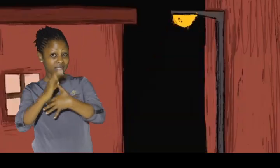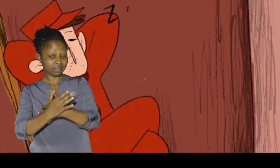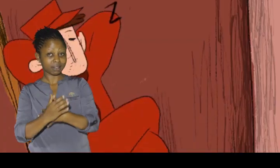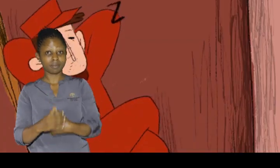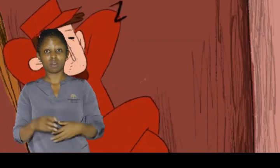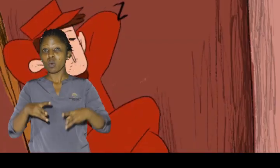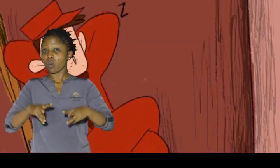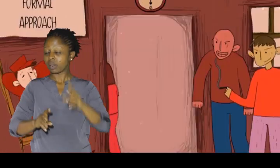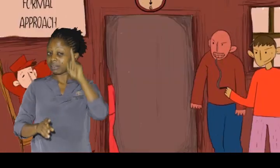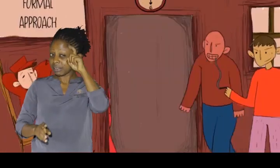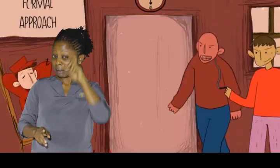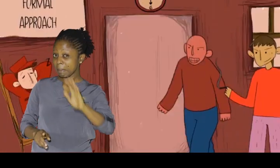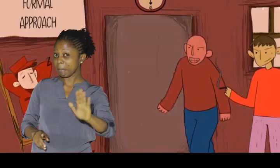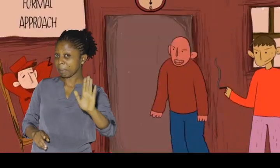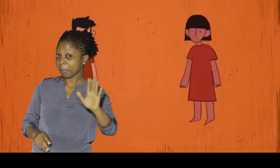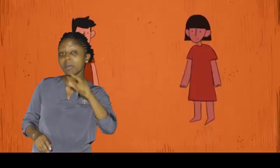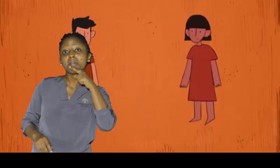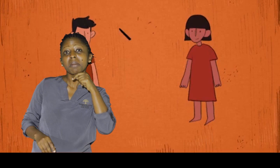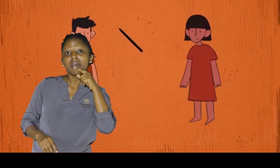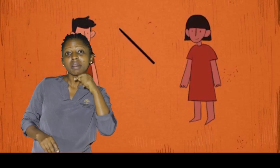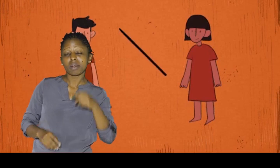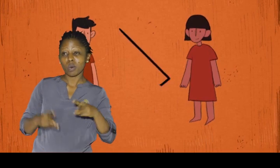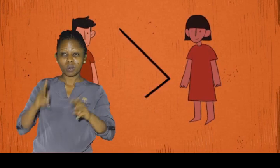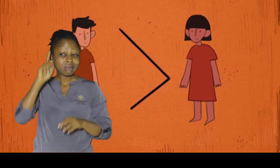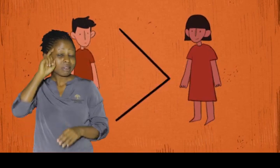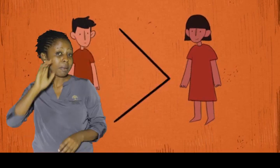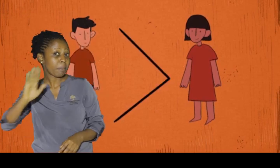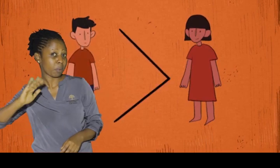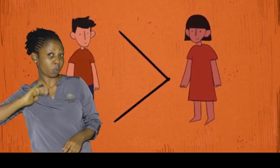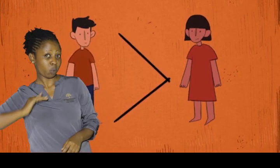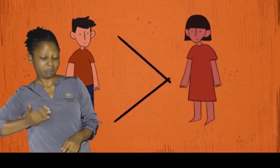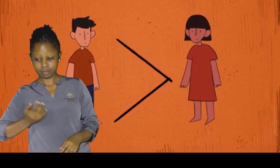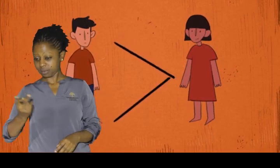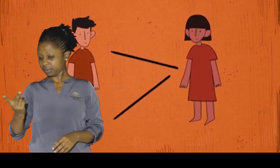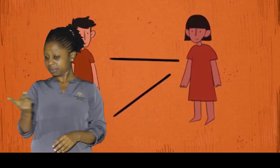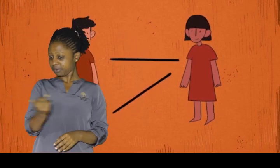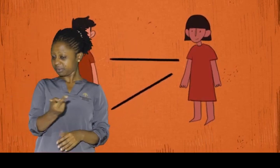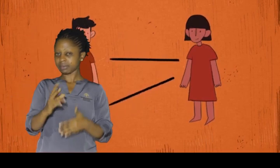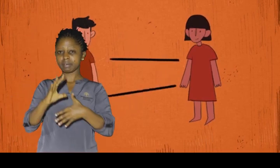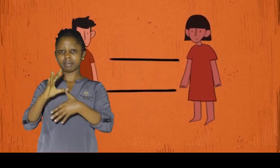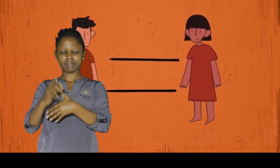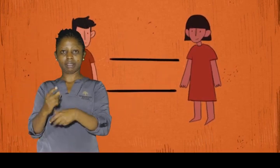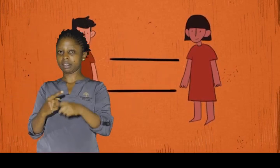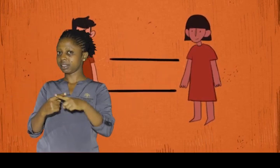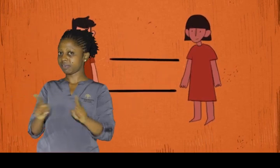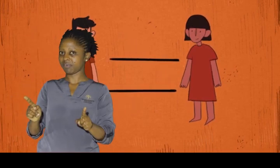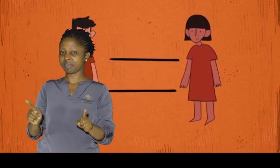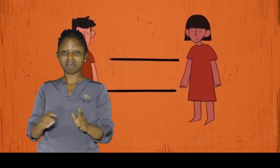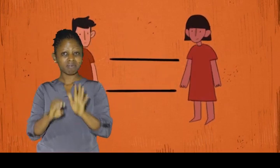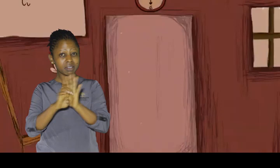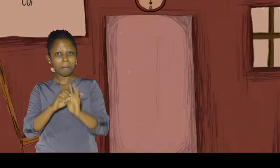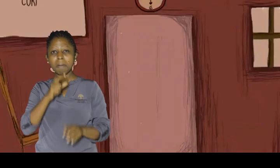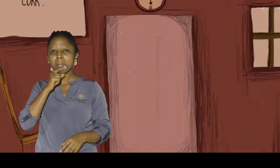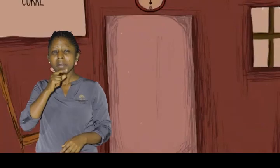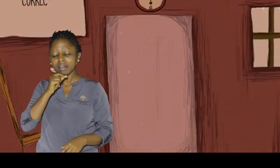The justification for patriarchy attributes it to inherent natural differences between men